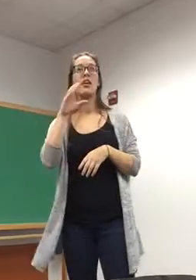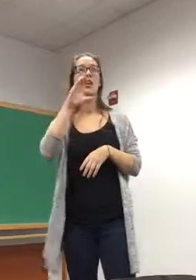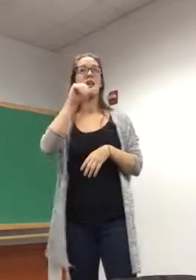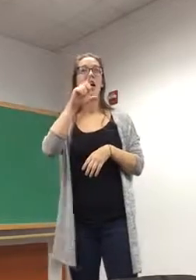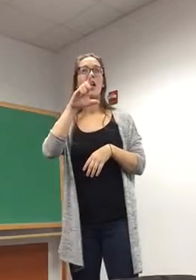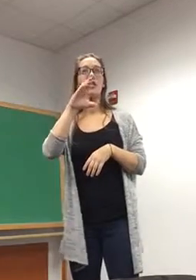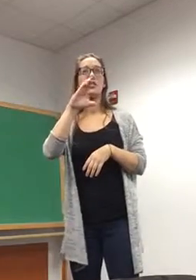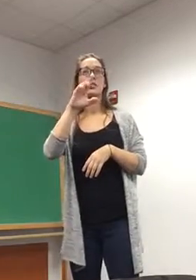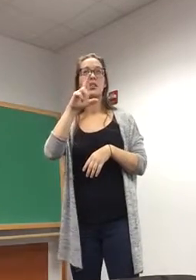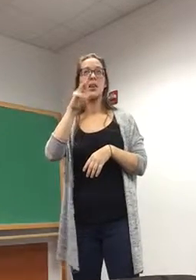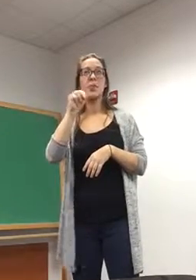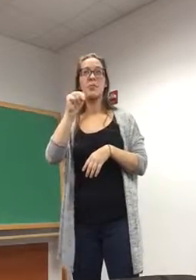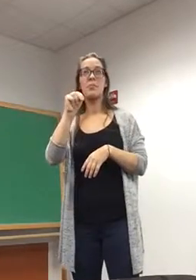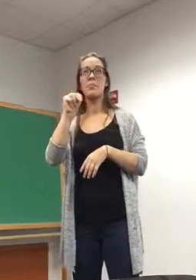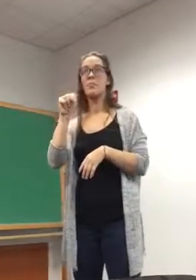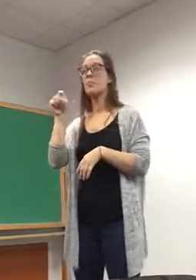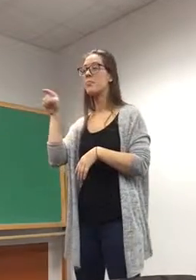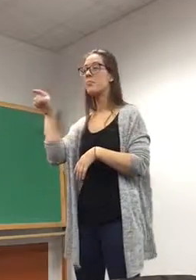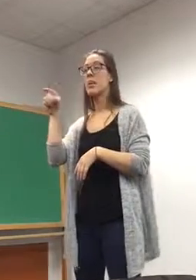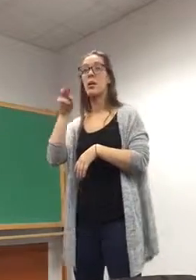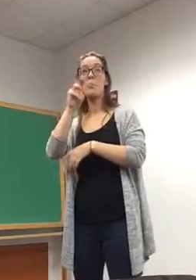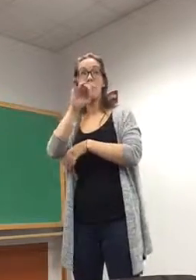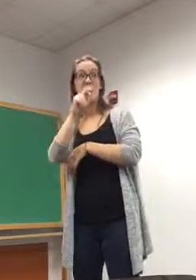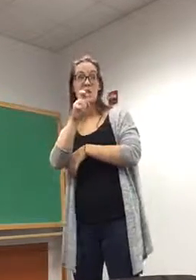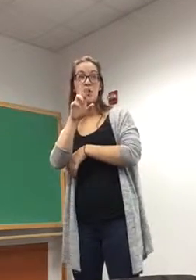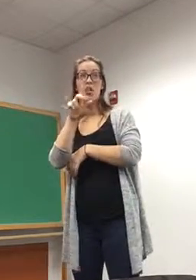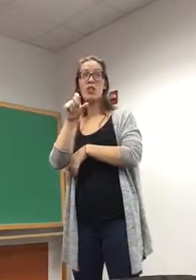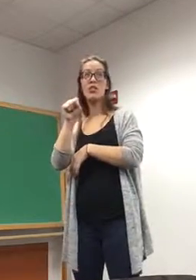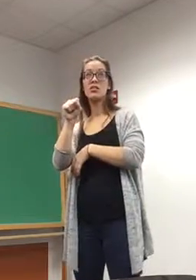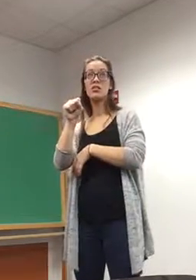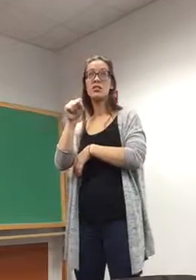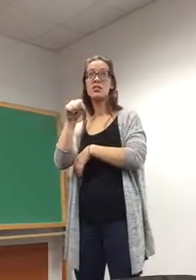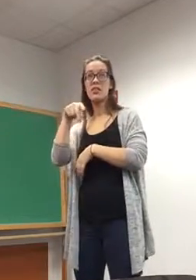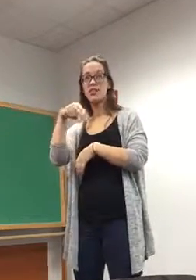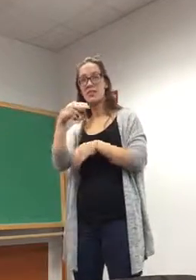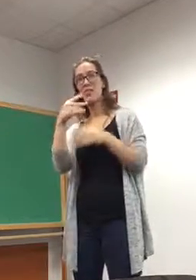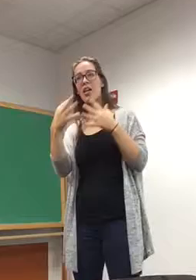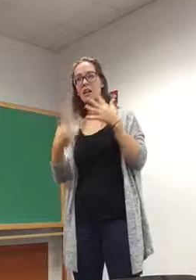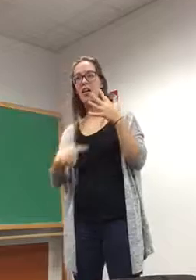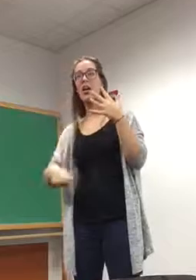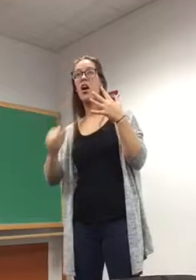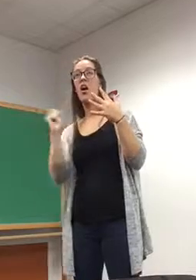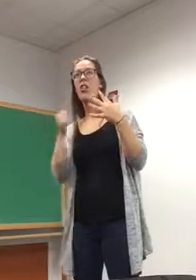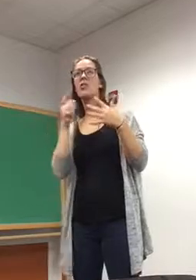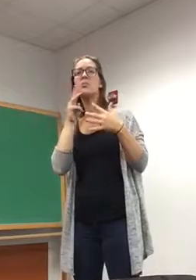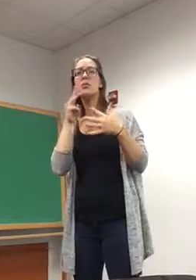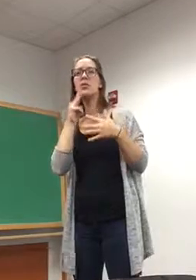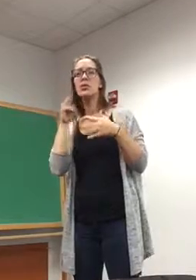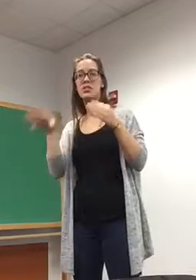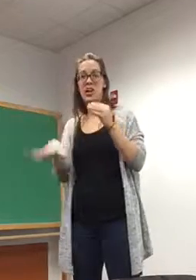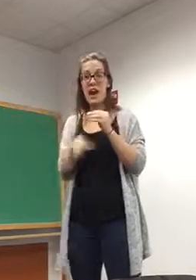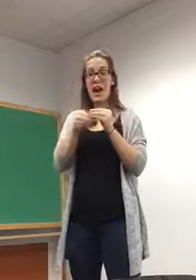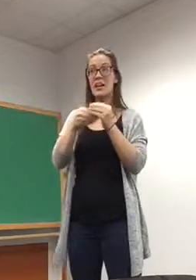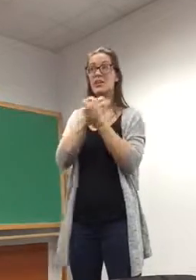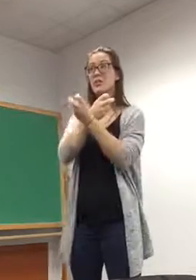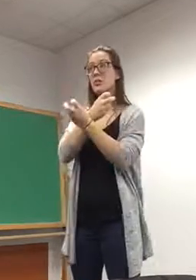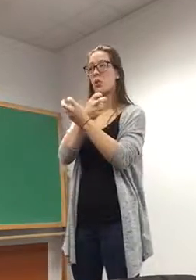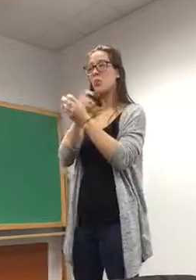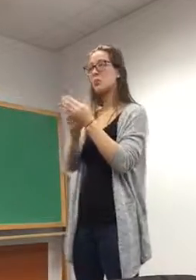calcium. Say it again. Minerals, good. Calcium, minerals, phosphorus, silicon, all those things added. We know that if we add minerals to the bones, just like we